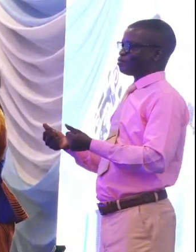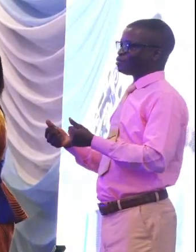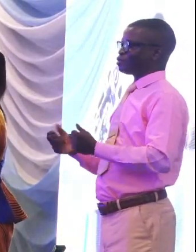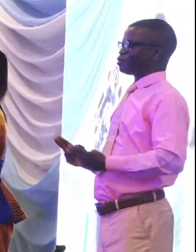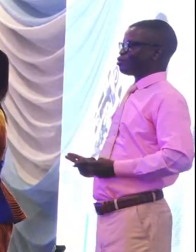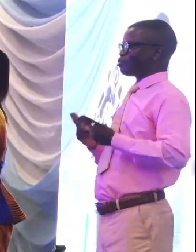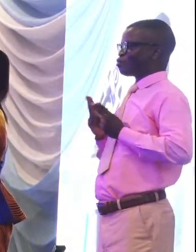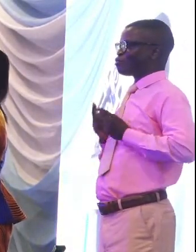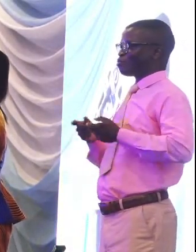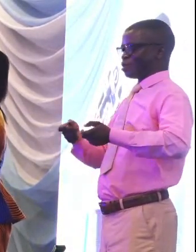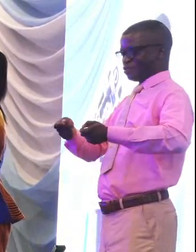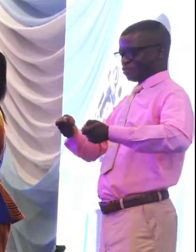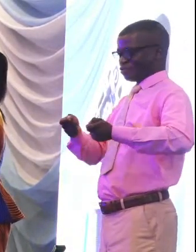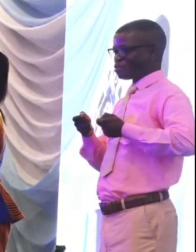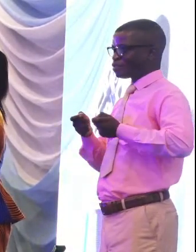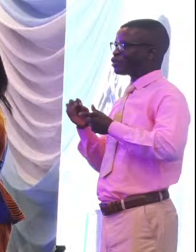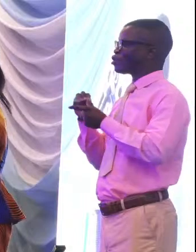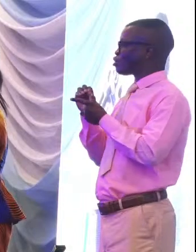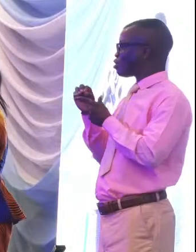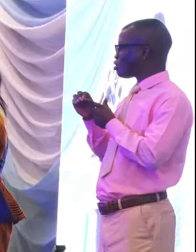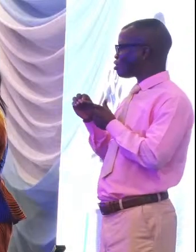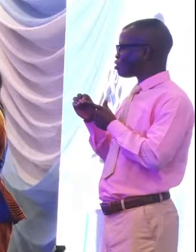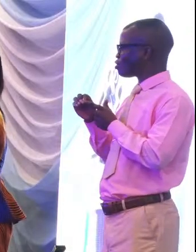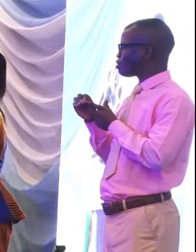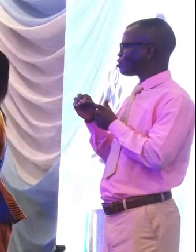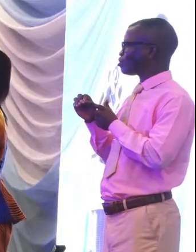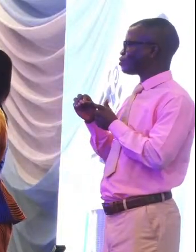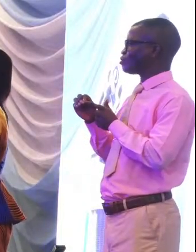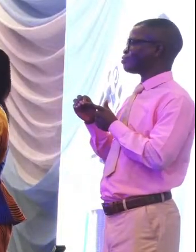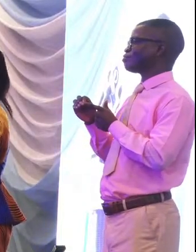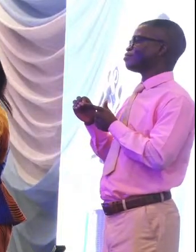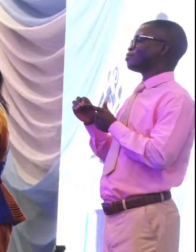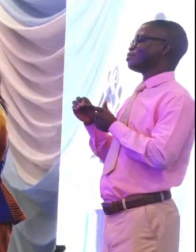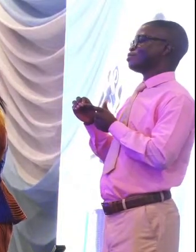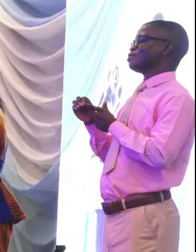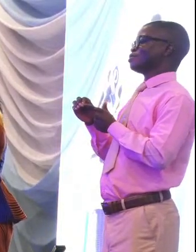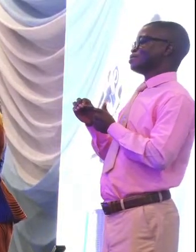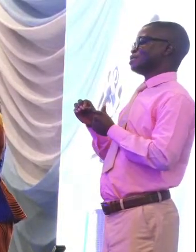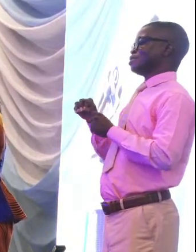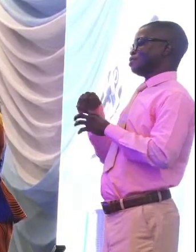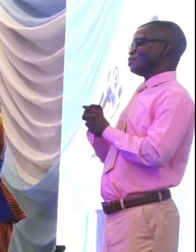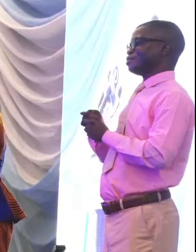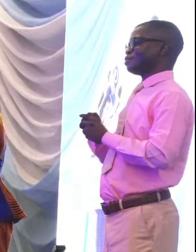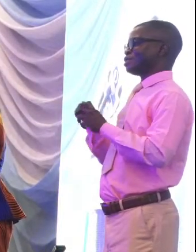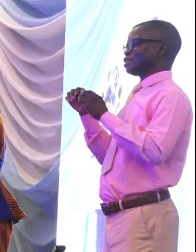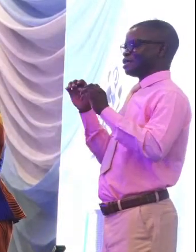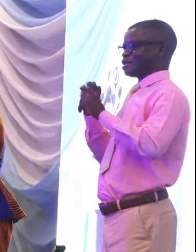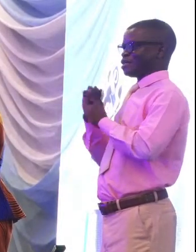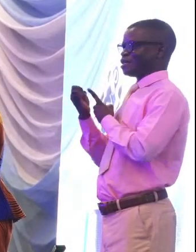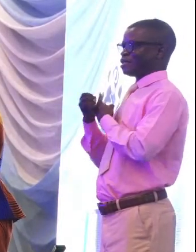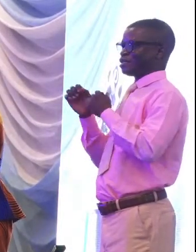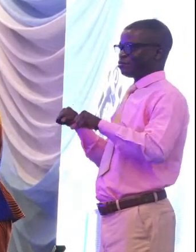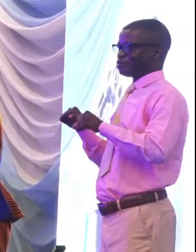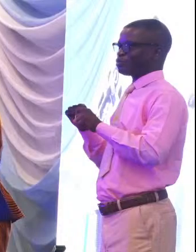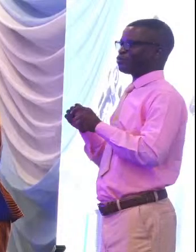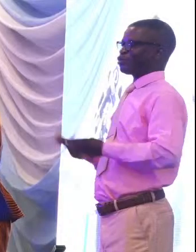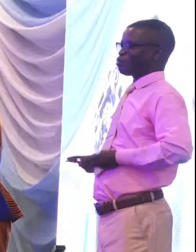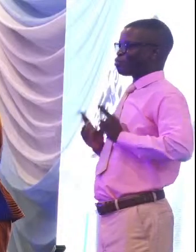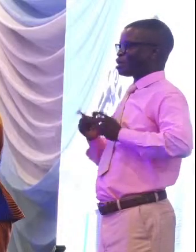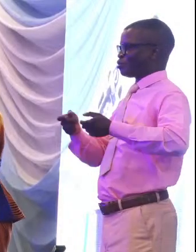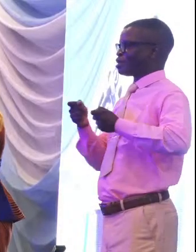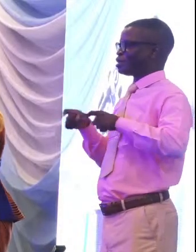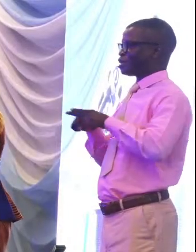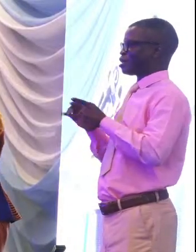human trafficking or in enabling human trafficking. Like I said, we